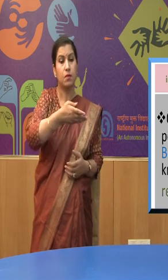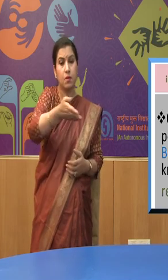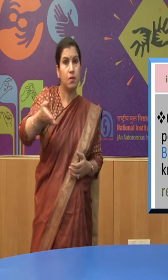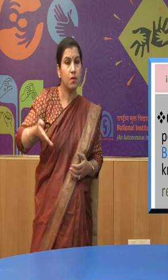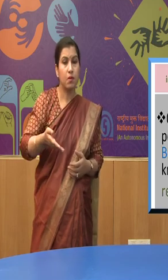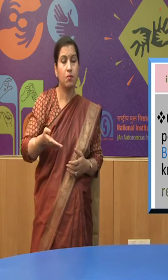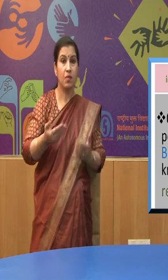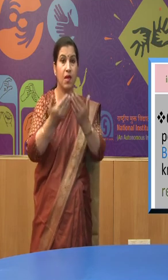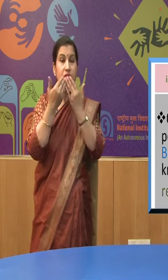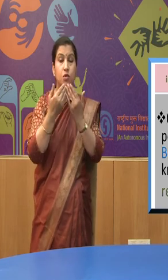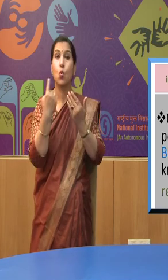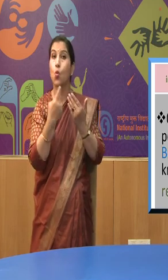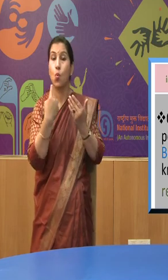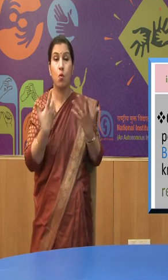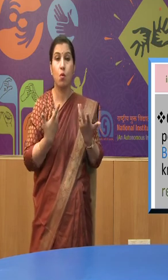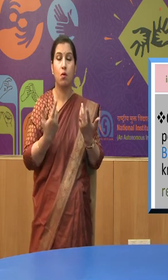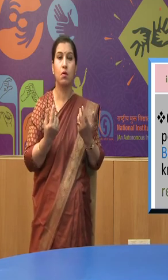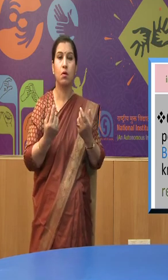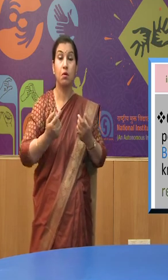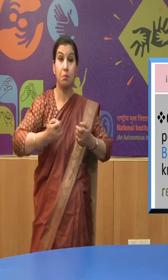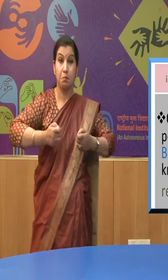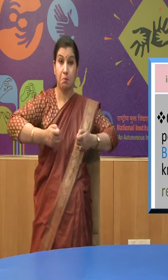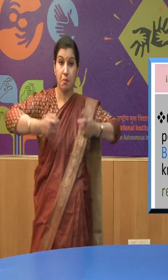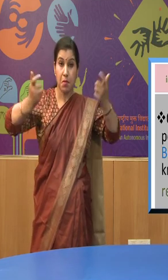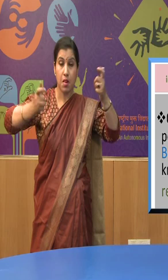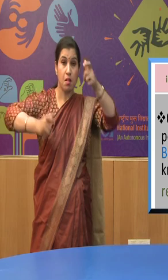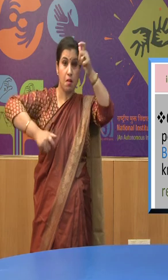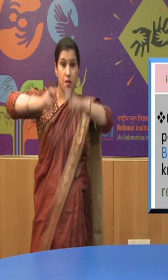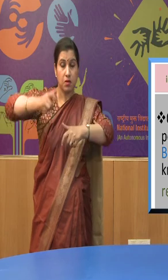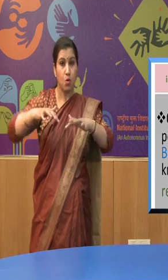Only upper class people, who were called as Brahmins,